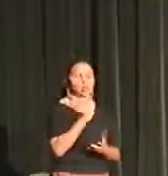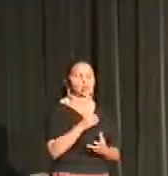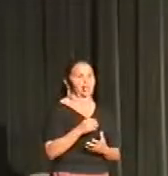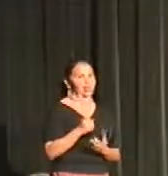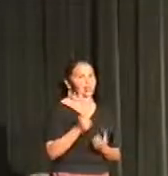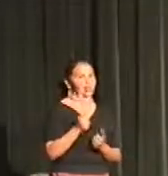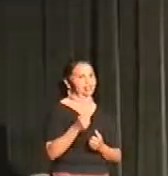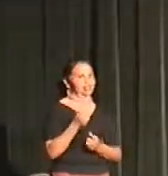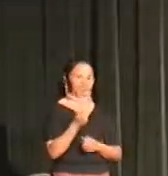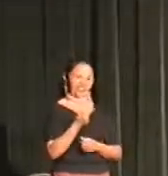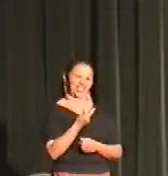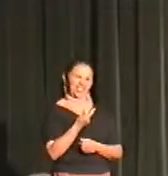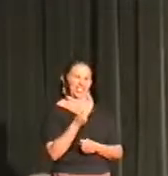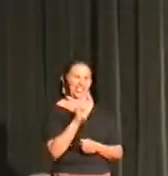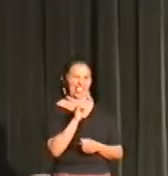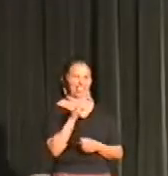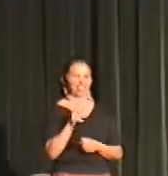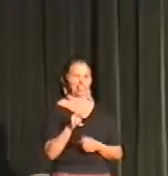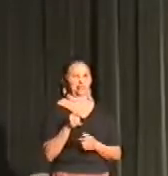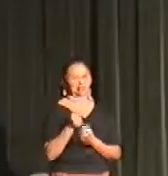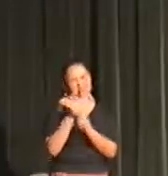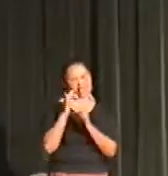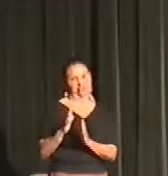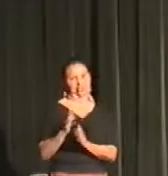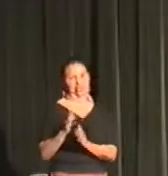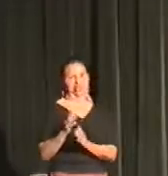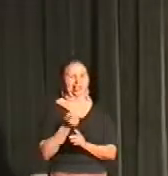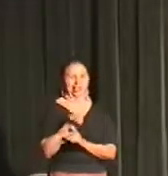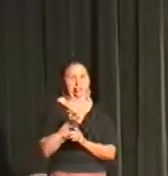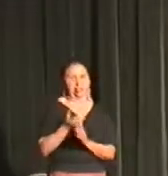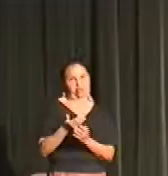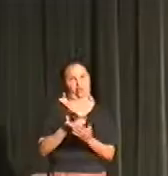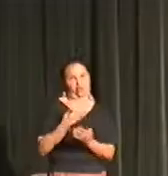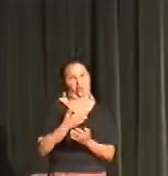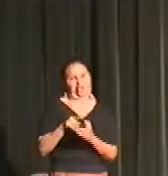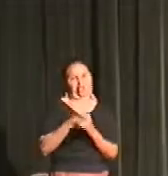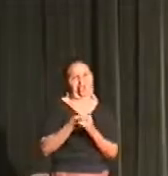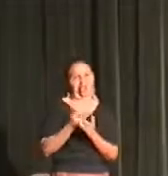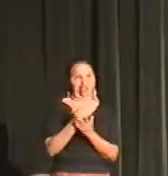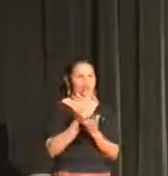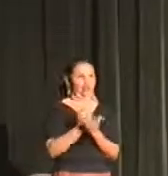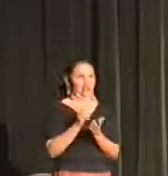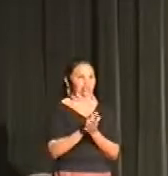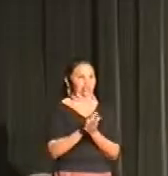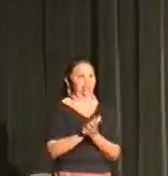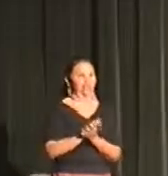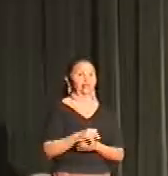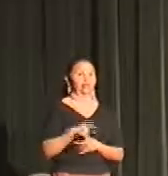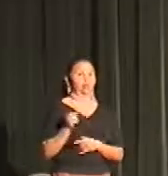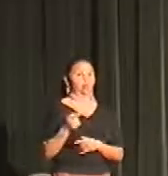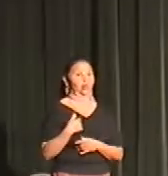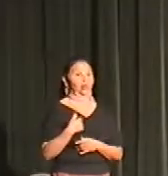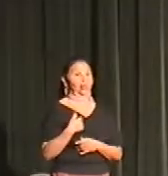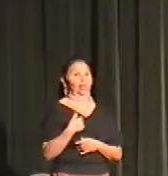sponsor her maybe a little bit before I went to law school. And Gail thought I should become her friend.